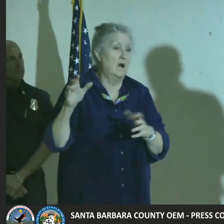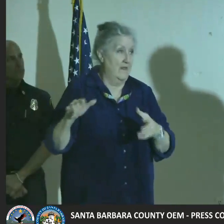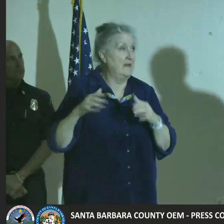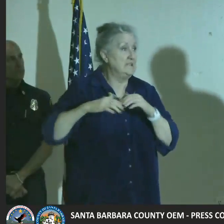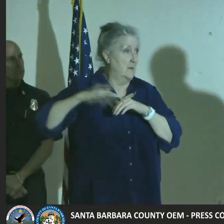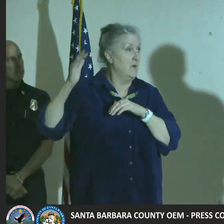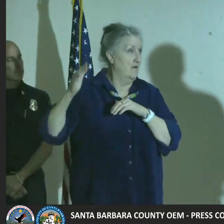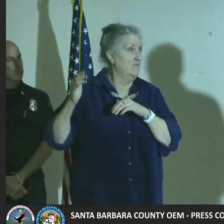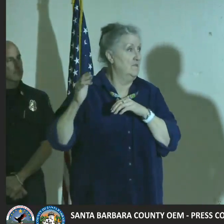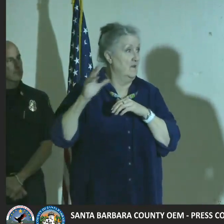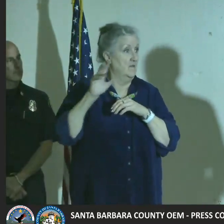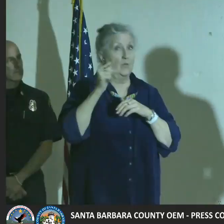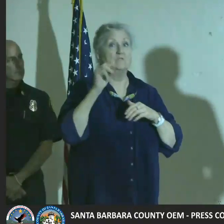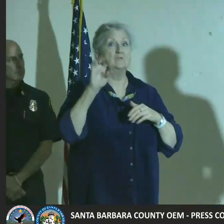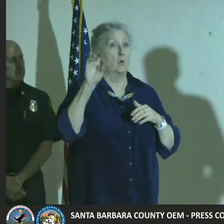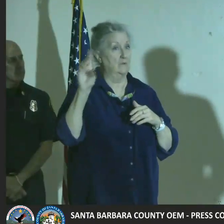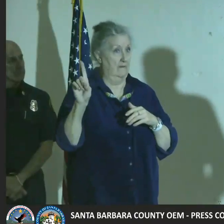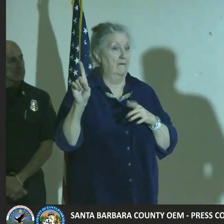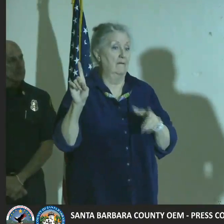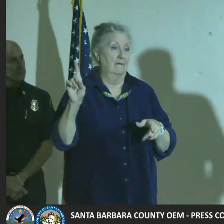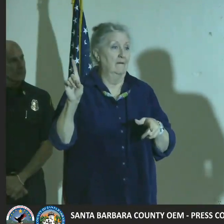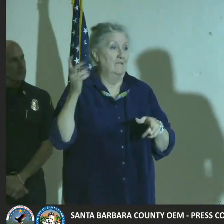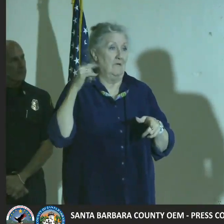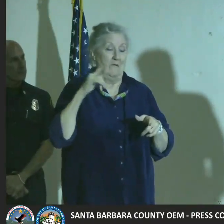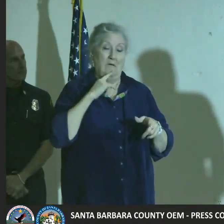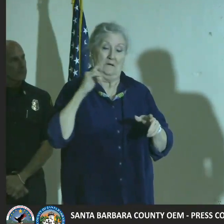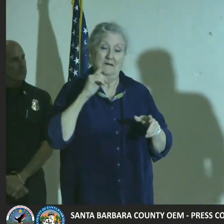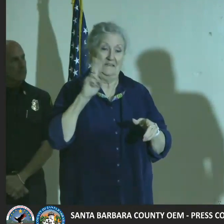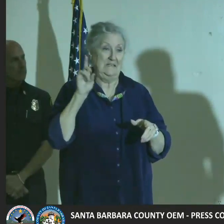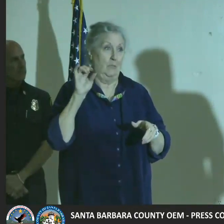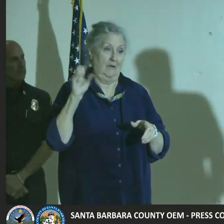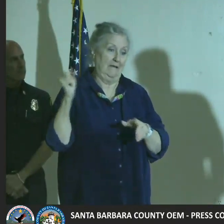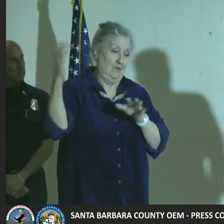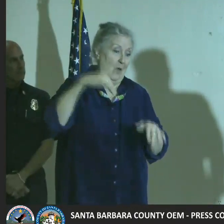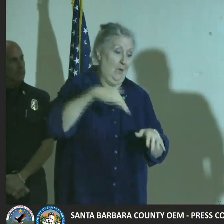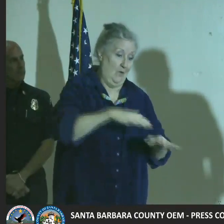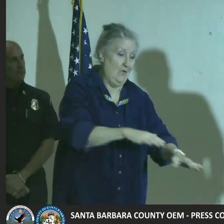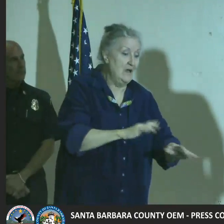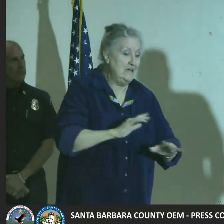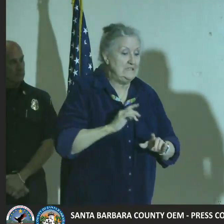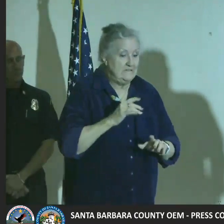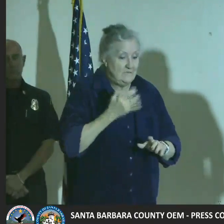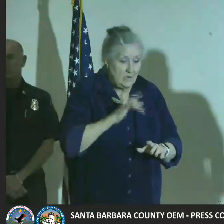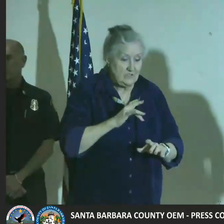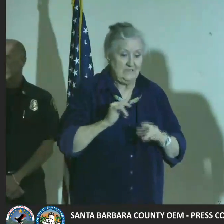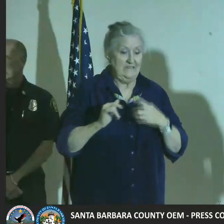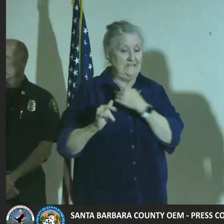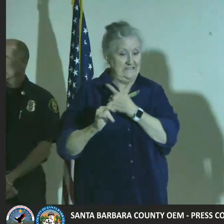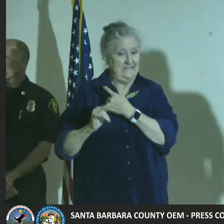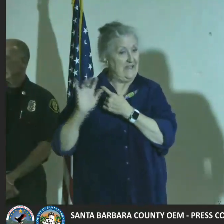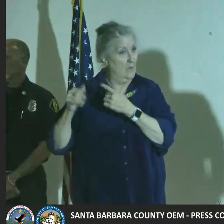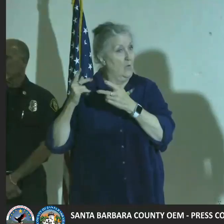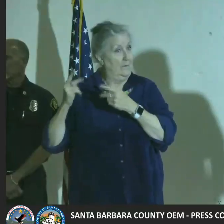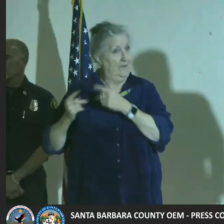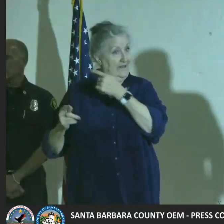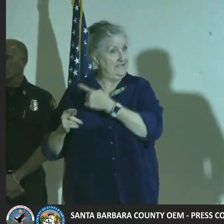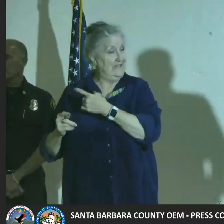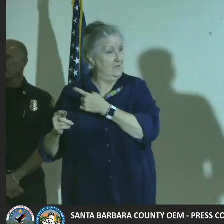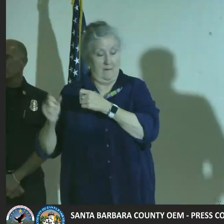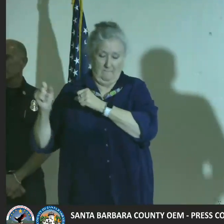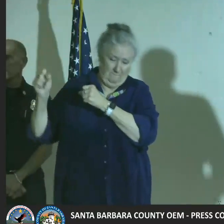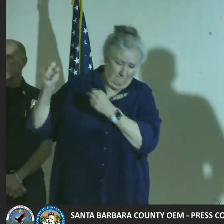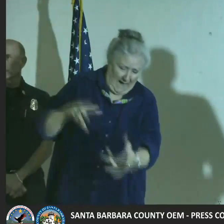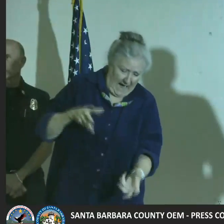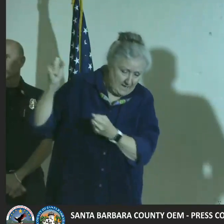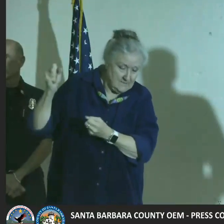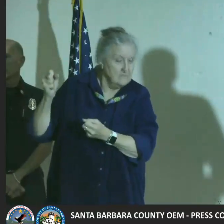above the threshold for debris flow. Fortunately, it was that one burst. It was